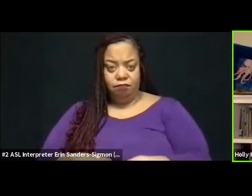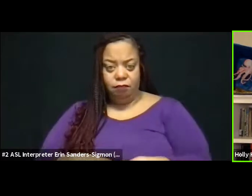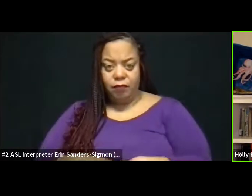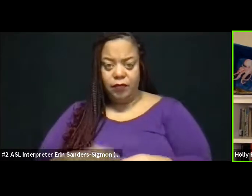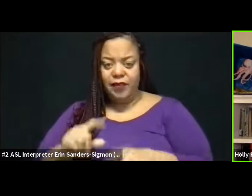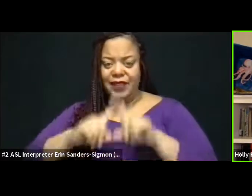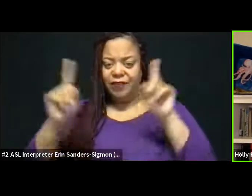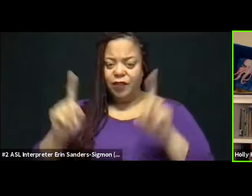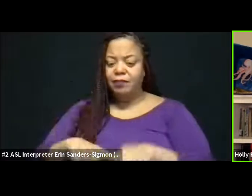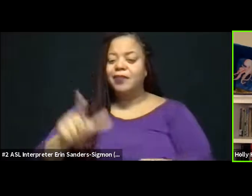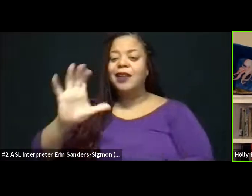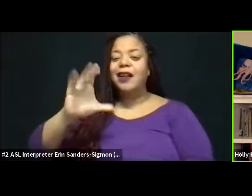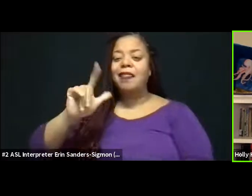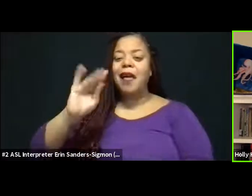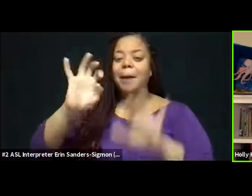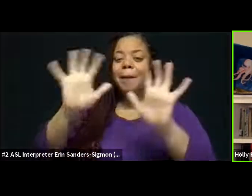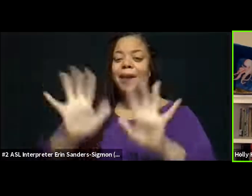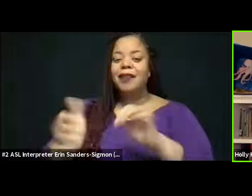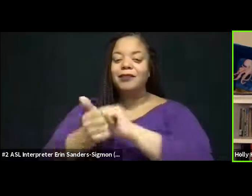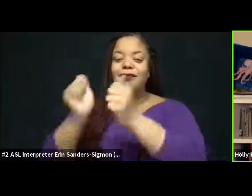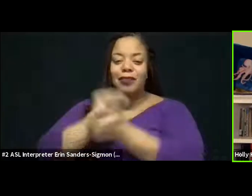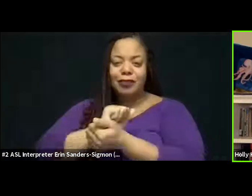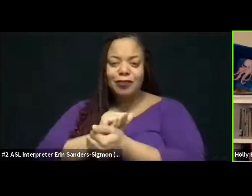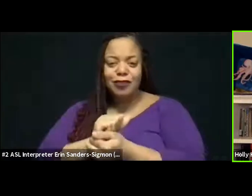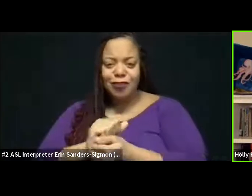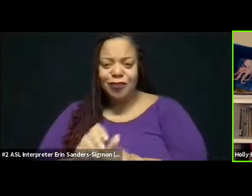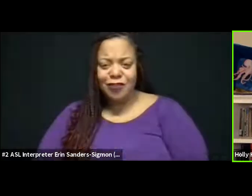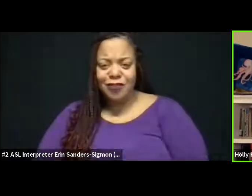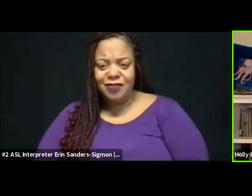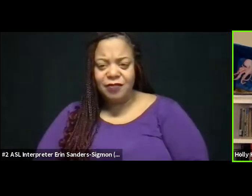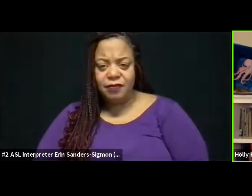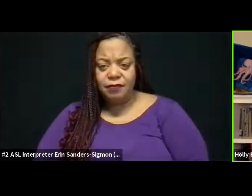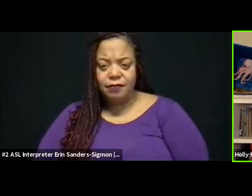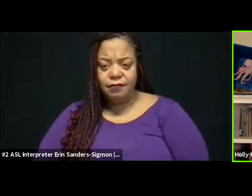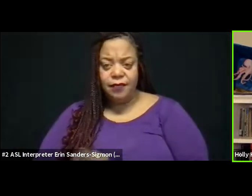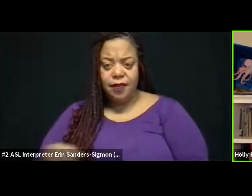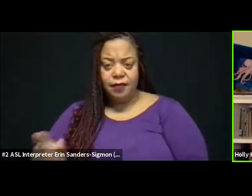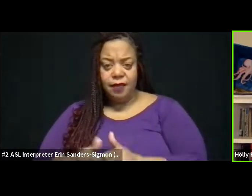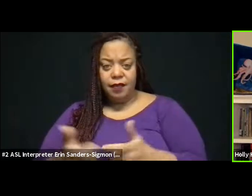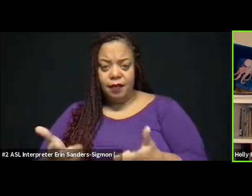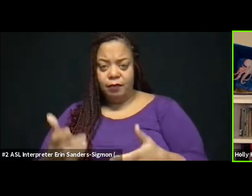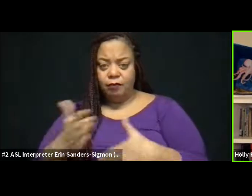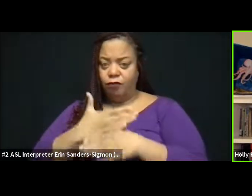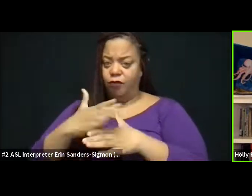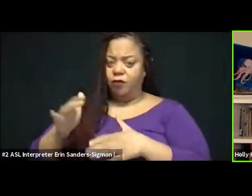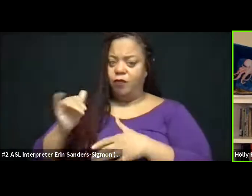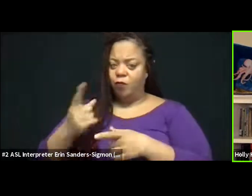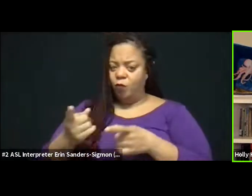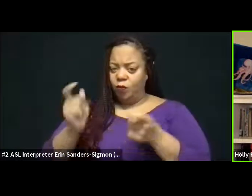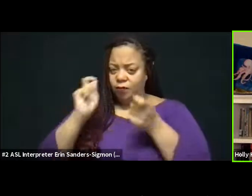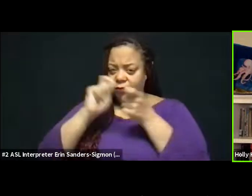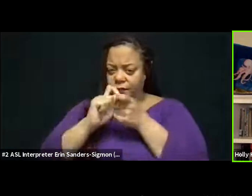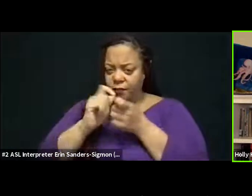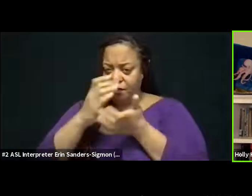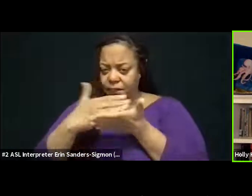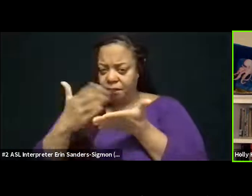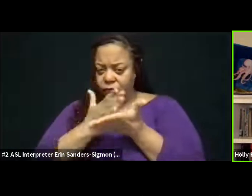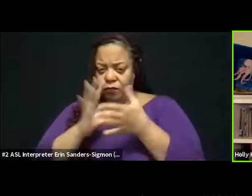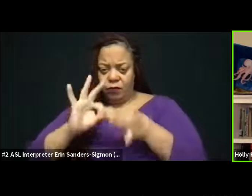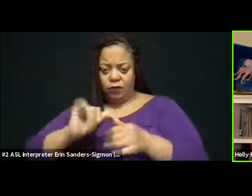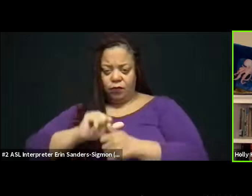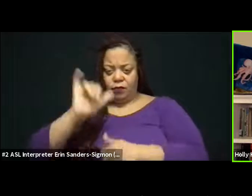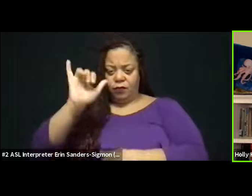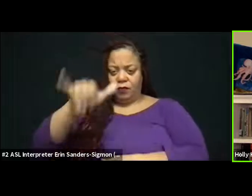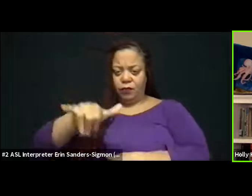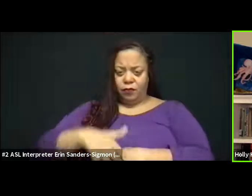materials from Rethinking Schools. But I want to share one piece that happened when studying climate change that like has